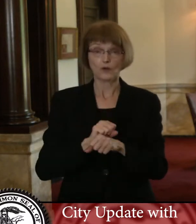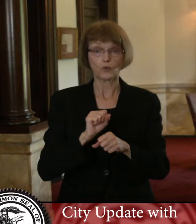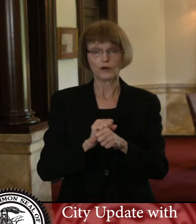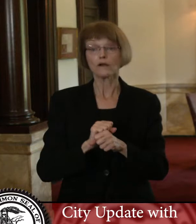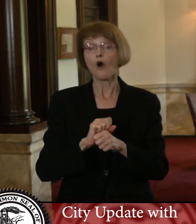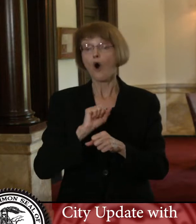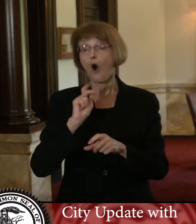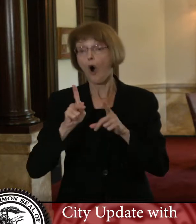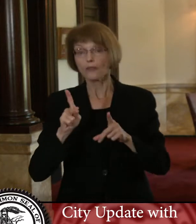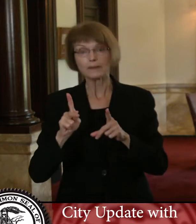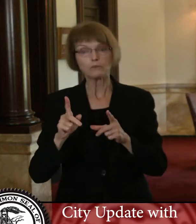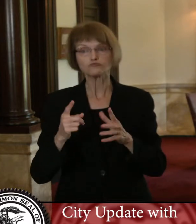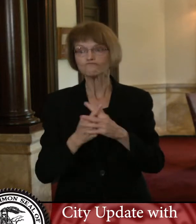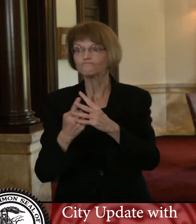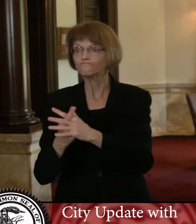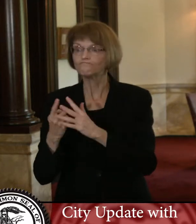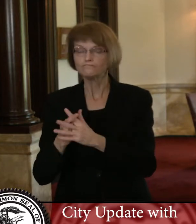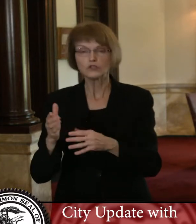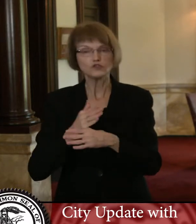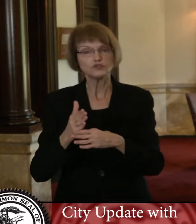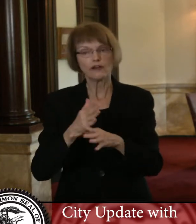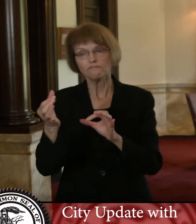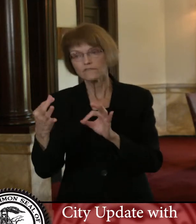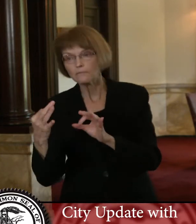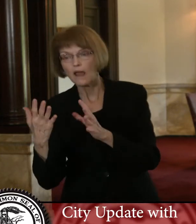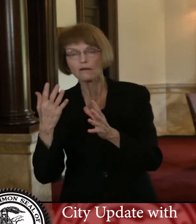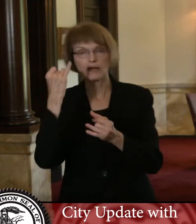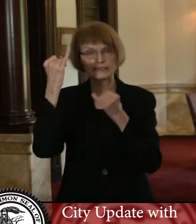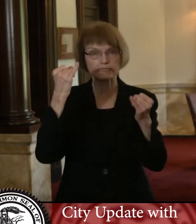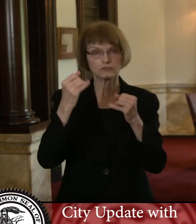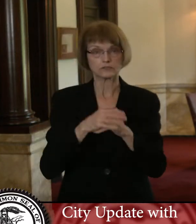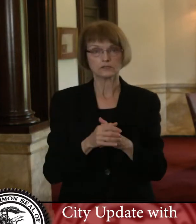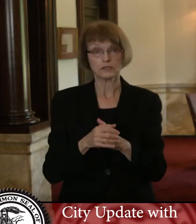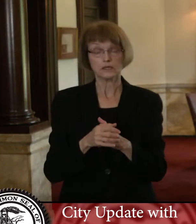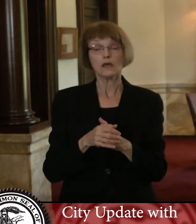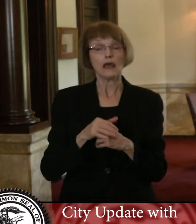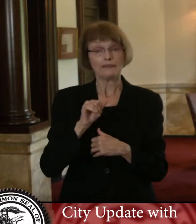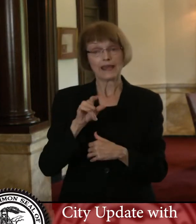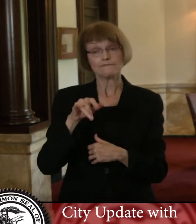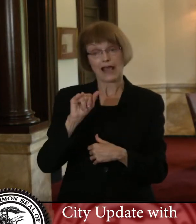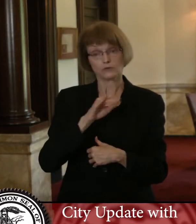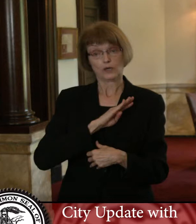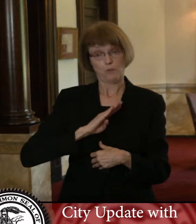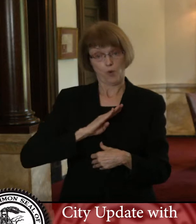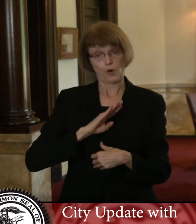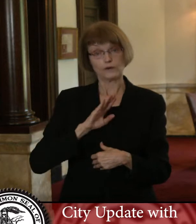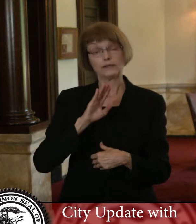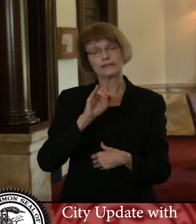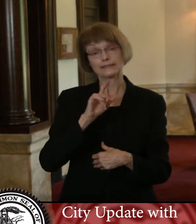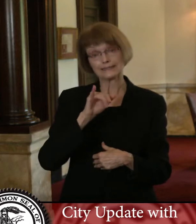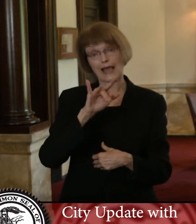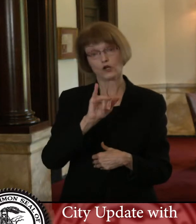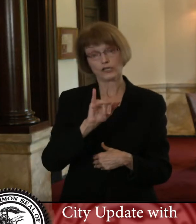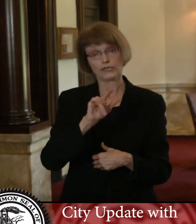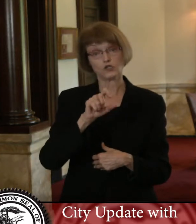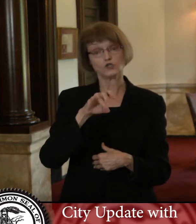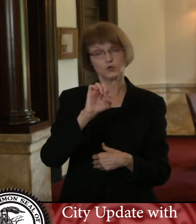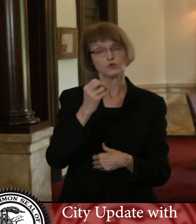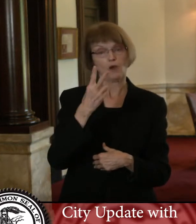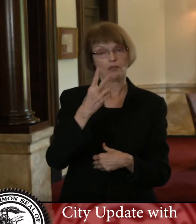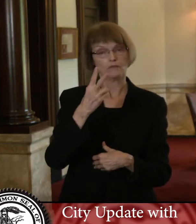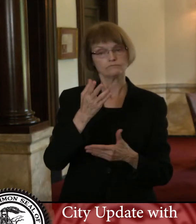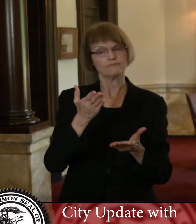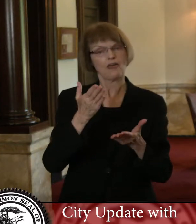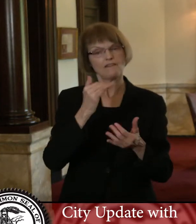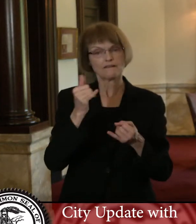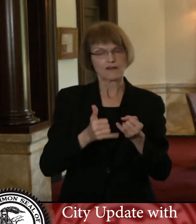feedback and ideas. The Stimulus Advisory Board will submit their final proposal on Saturday, June 12th. I also want to